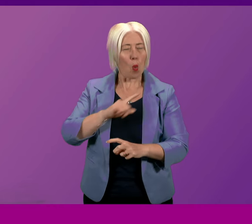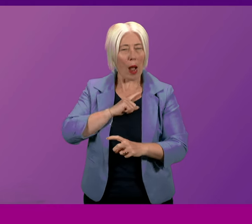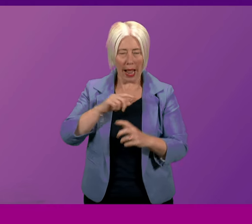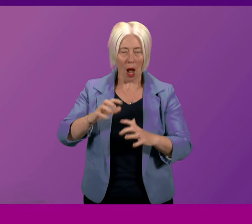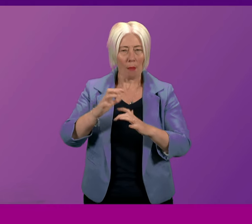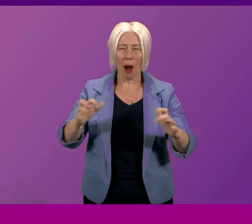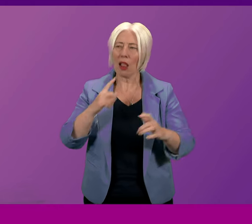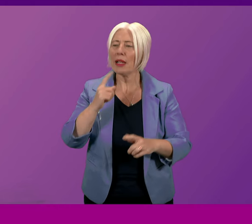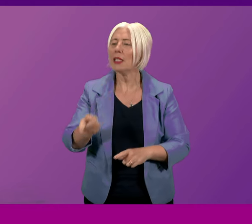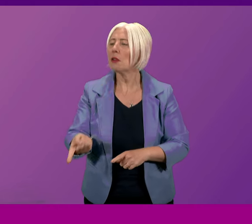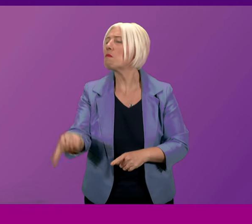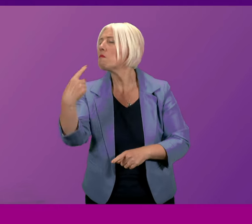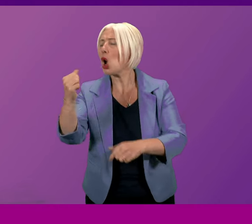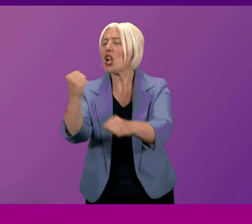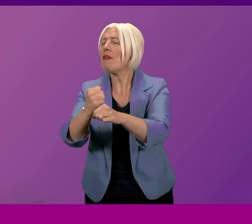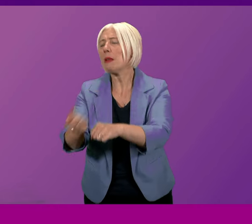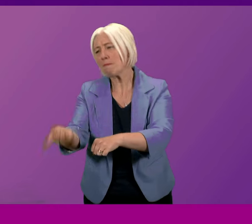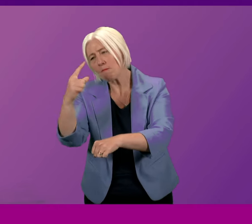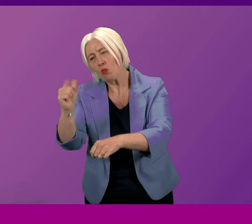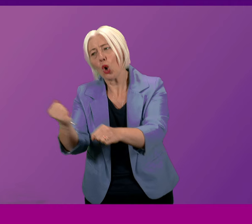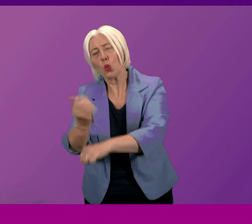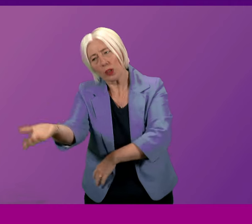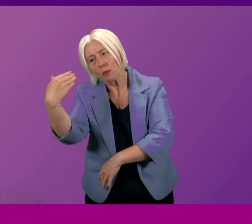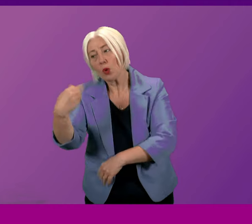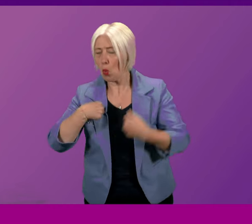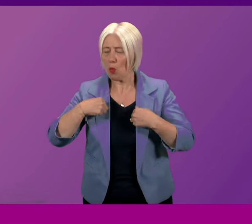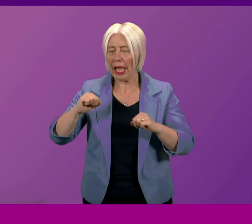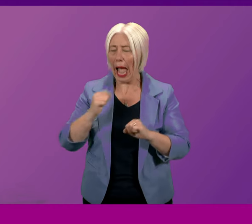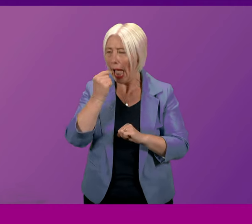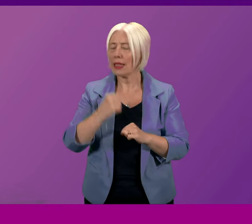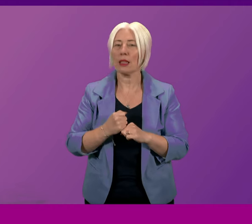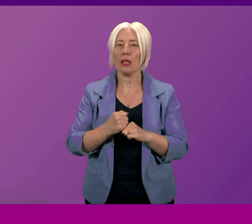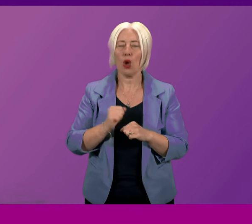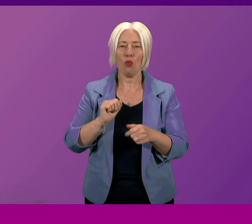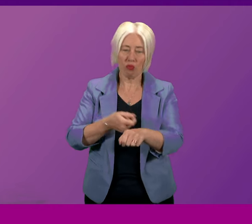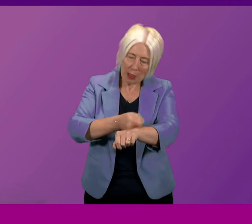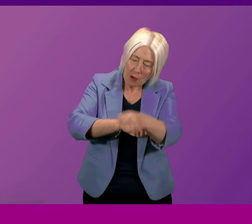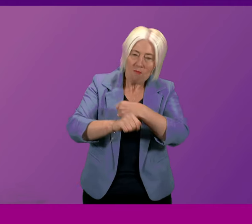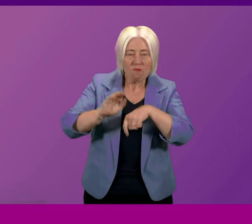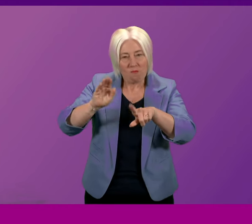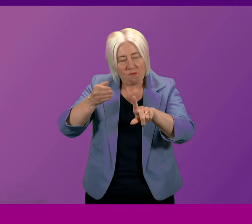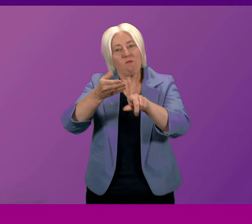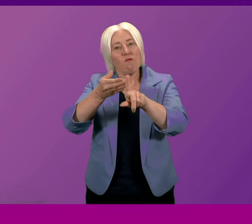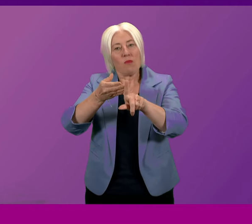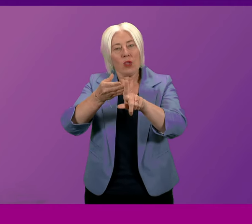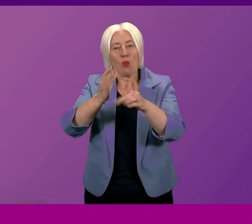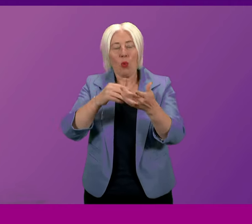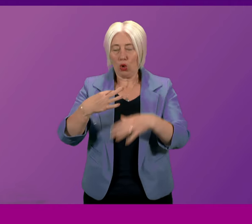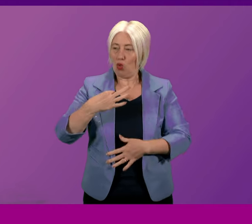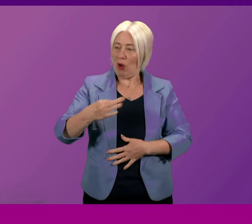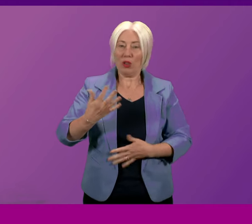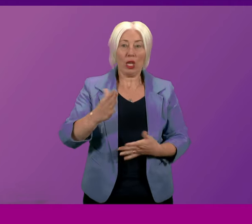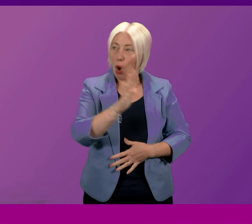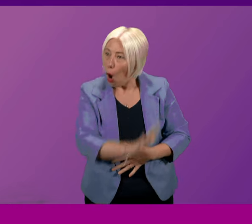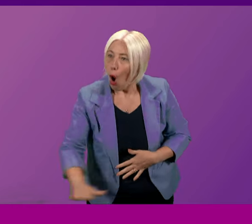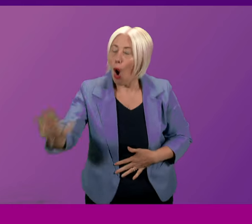hold government to account, to strive to best represent all who call Scotland